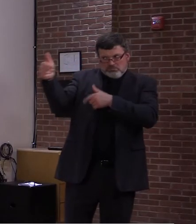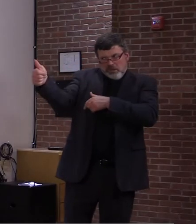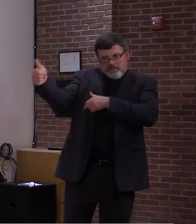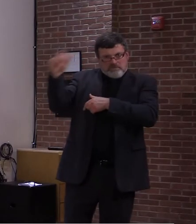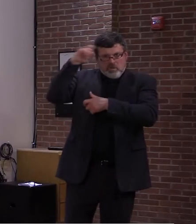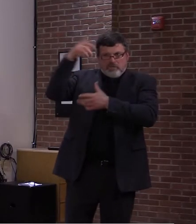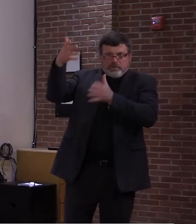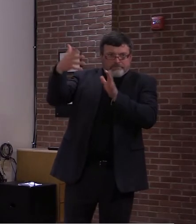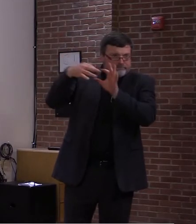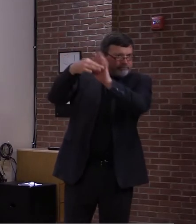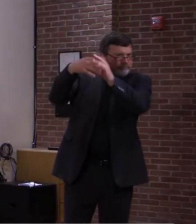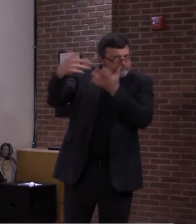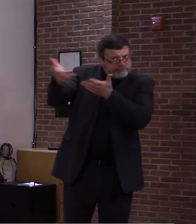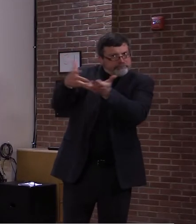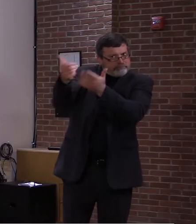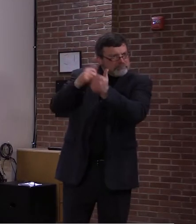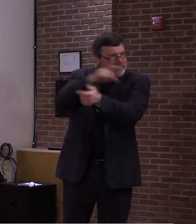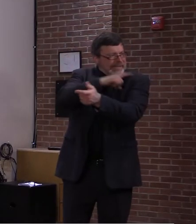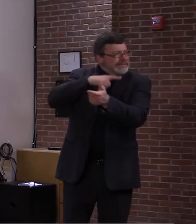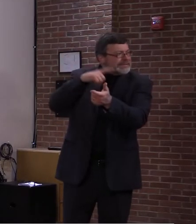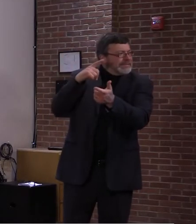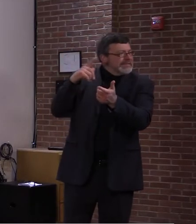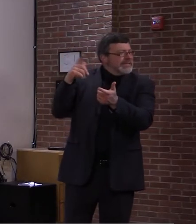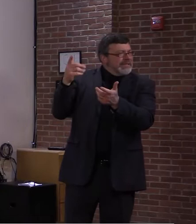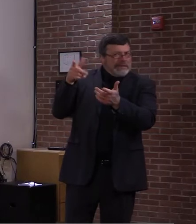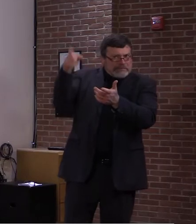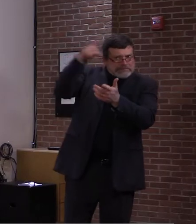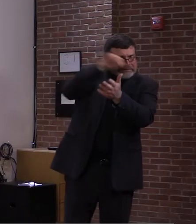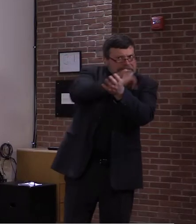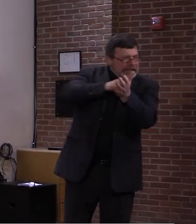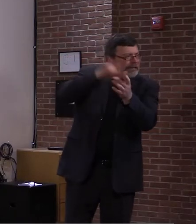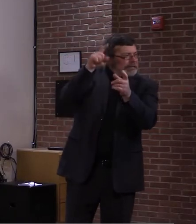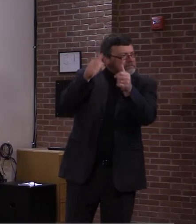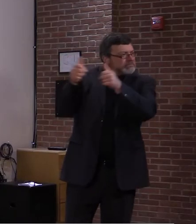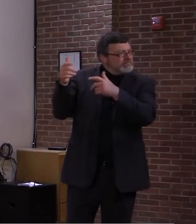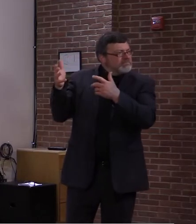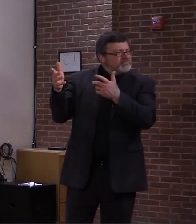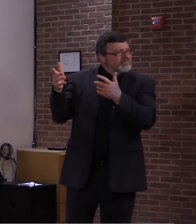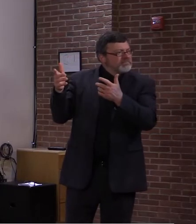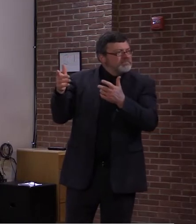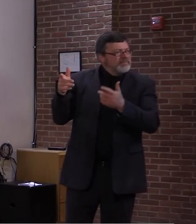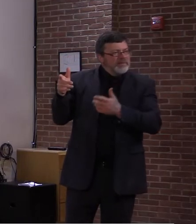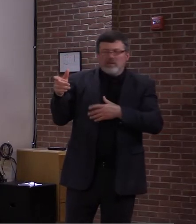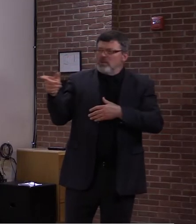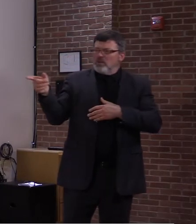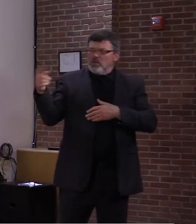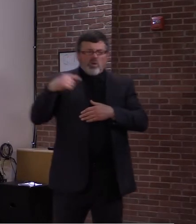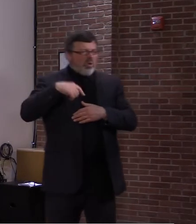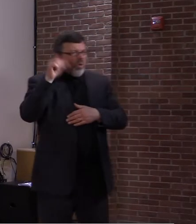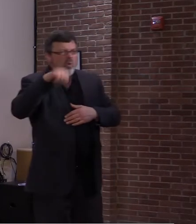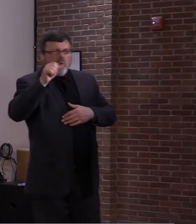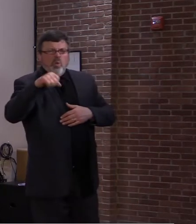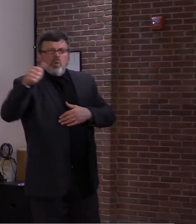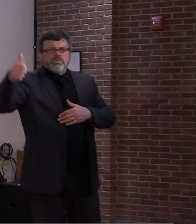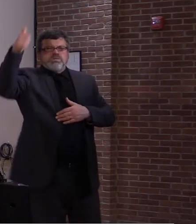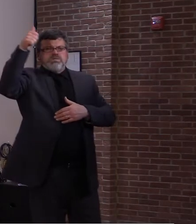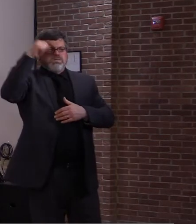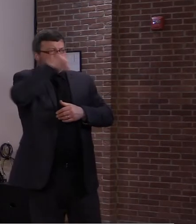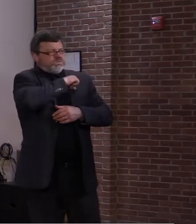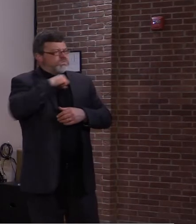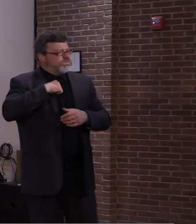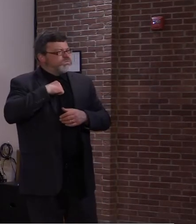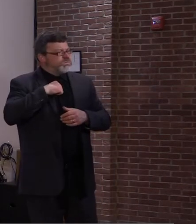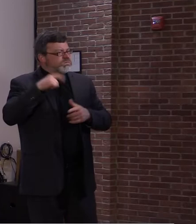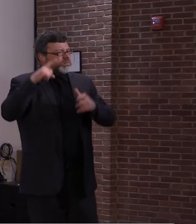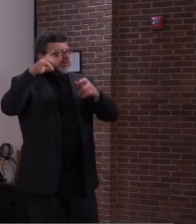moved out of the Senate over to the House, and we're continuing to work with them. Hopefully we'll come to a conclusion